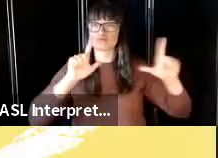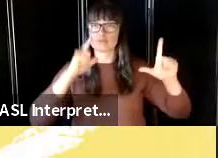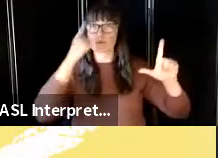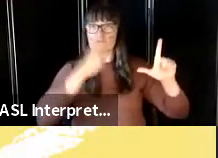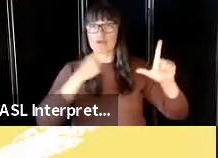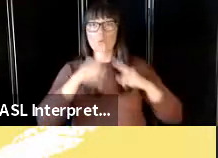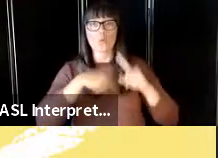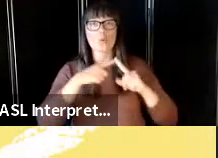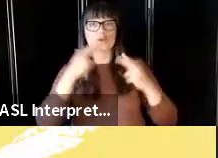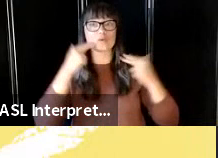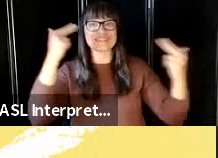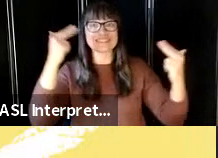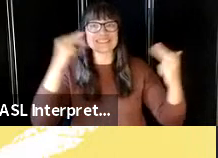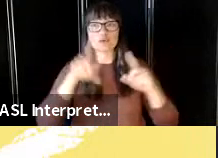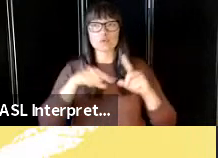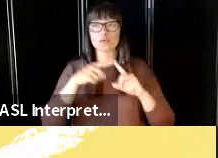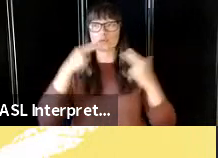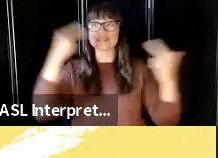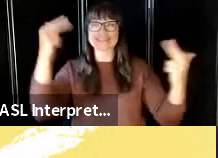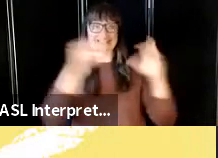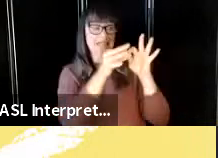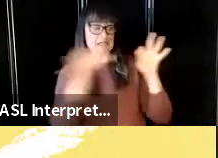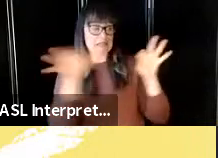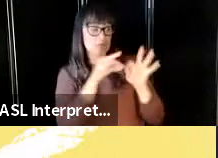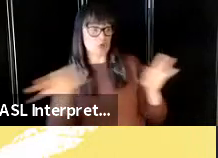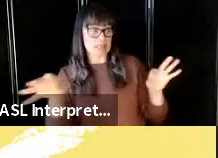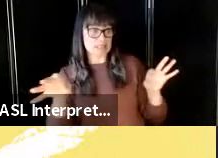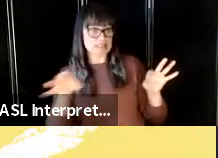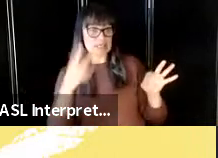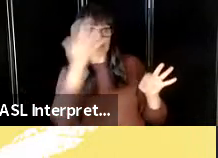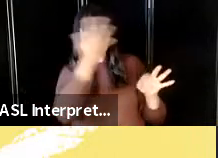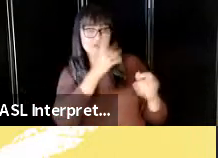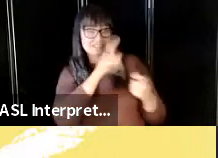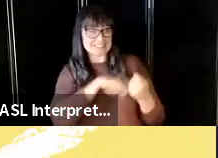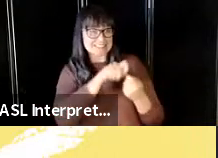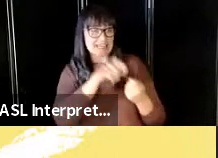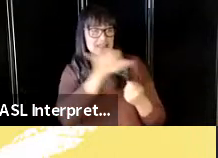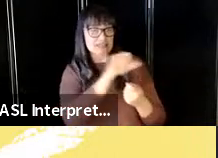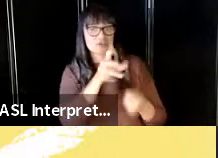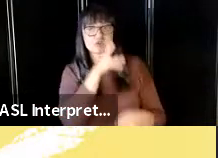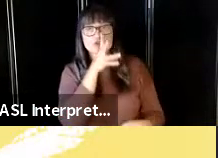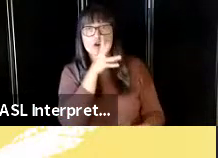want to make sure that when you sing those lyrics that it looks exactly like you are talking.